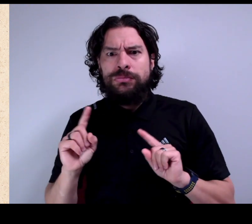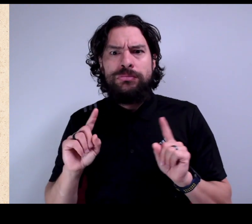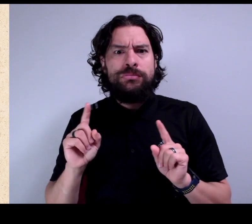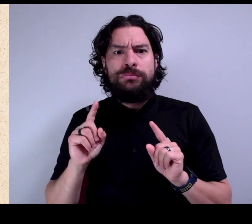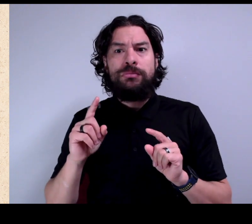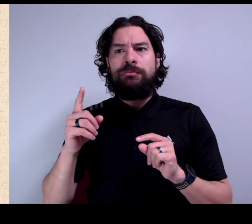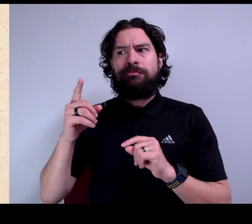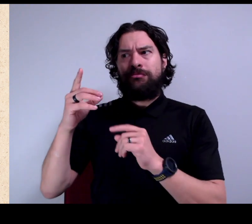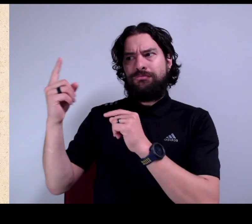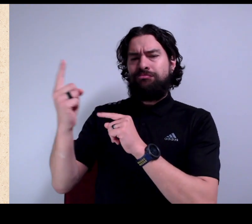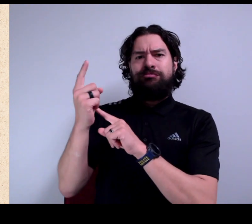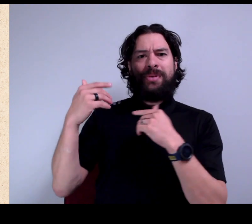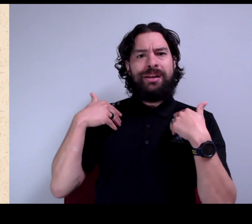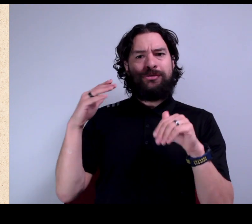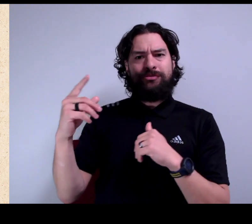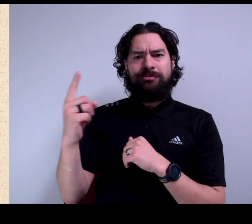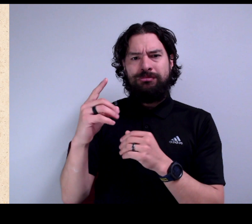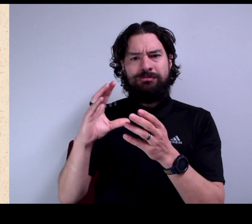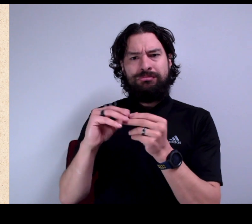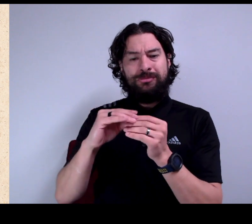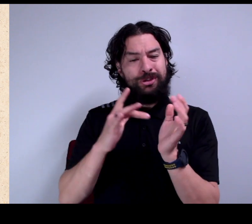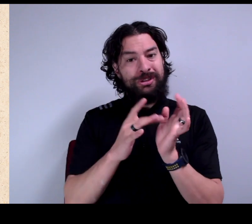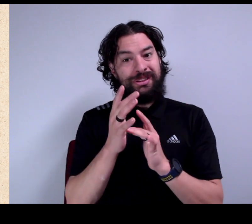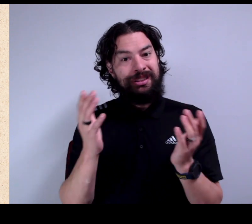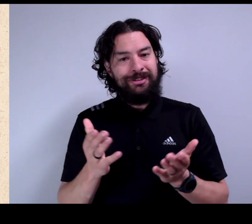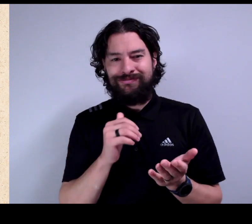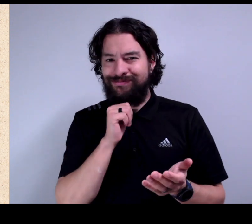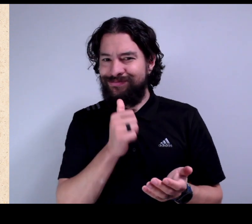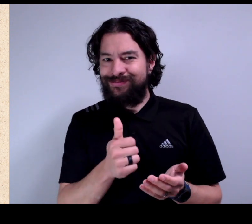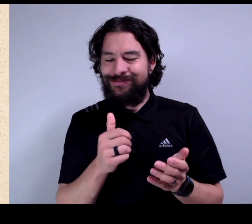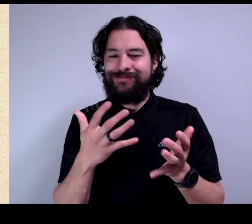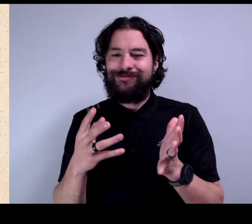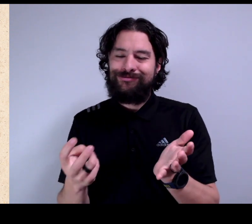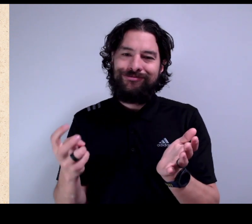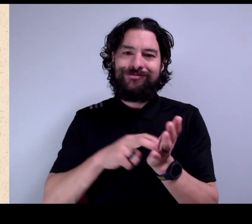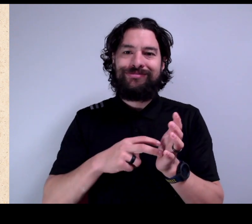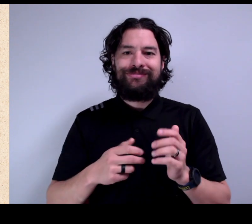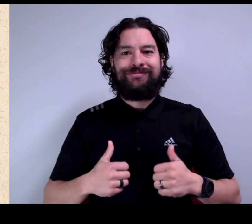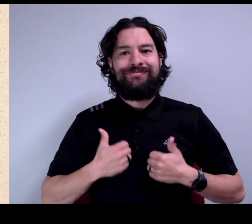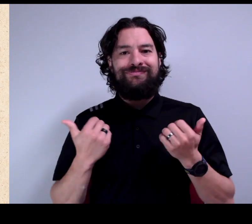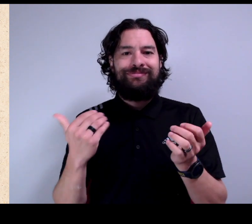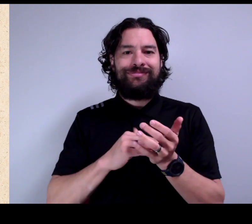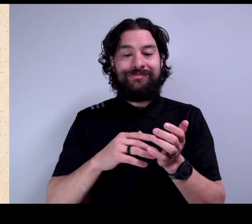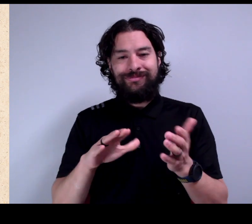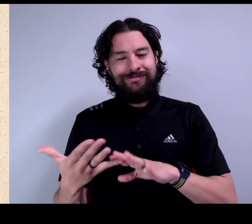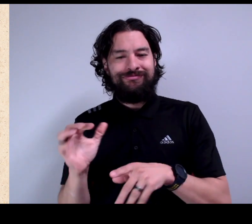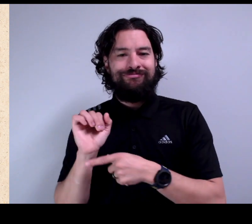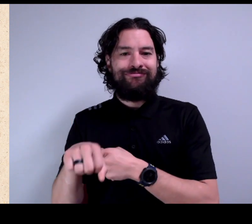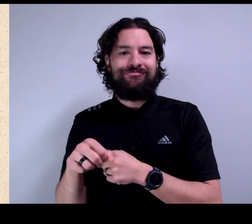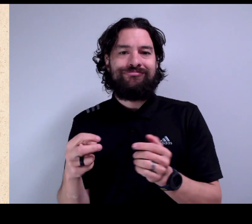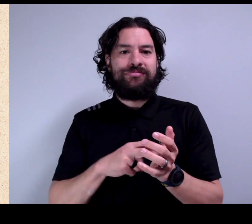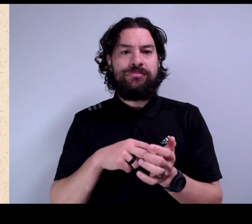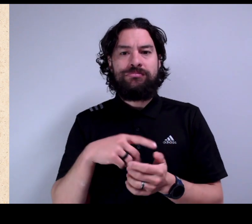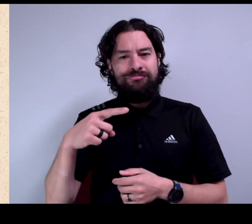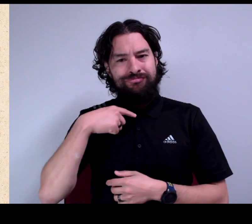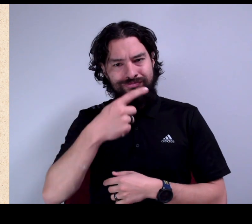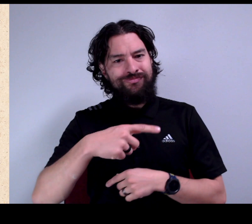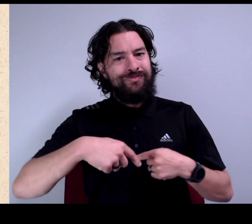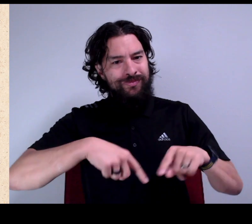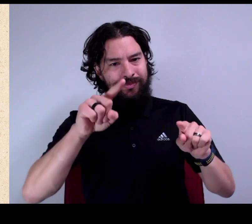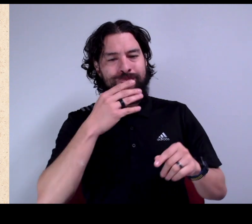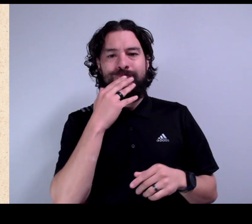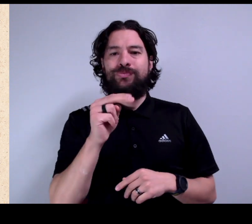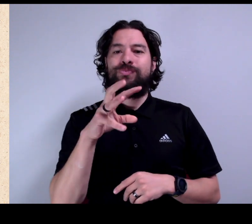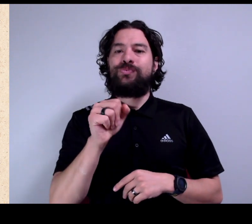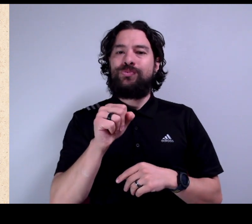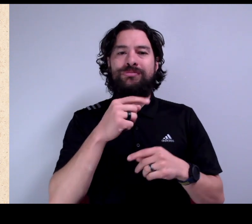rolled away, and an angelic man informs them that Jesus isn't here, that he's risen from the dead. And so he orders them to go and tell